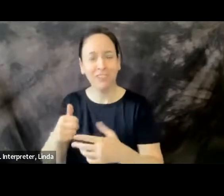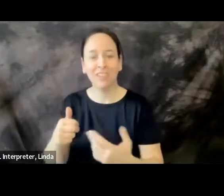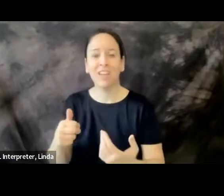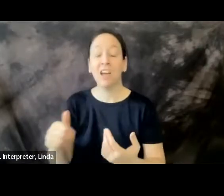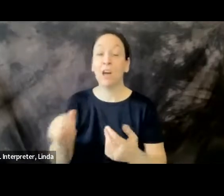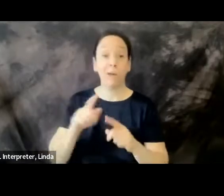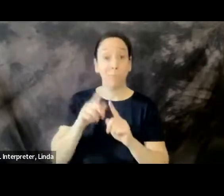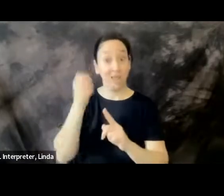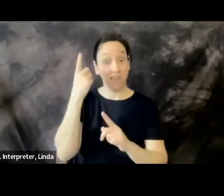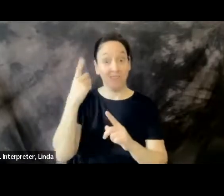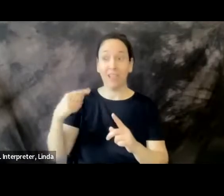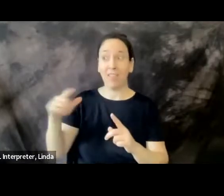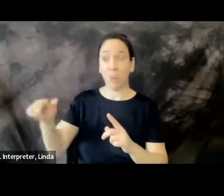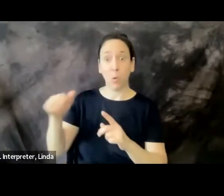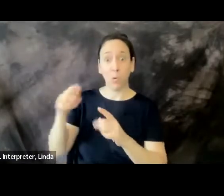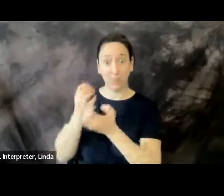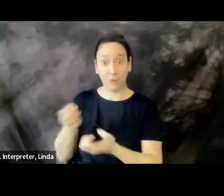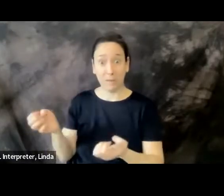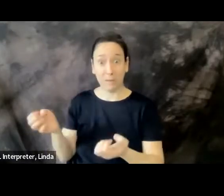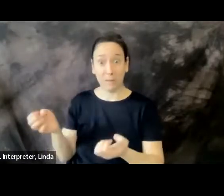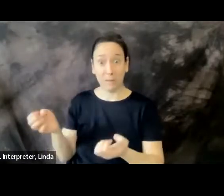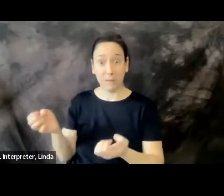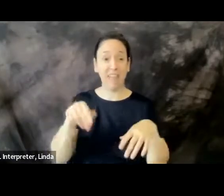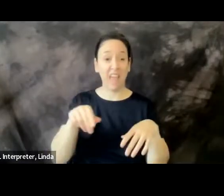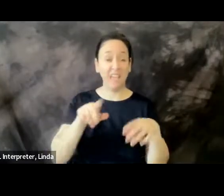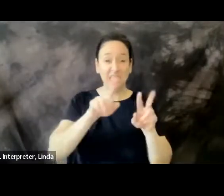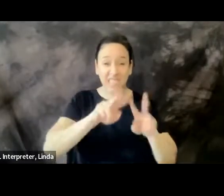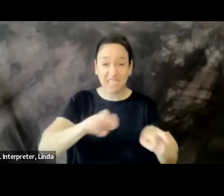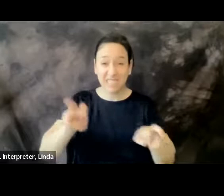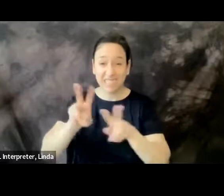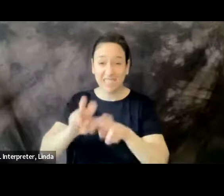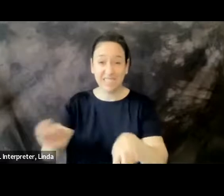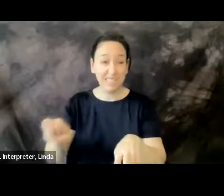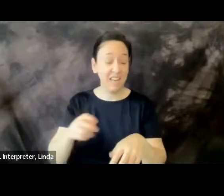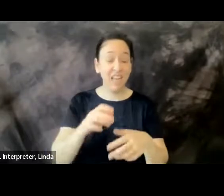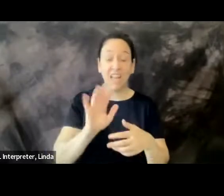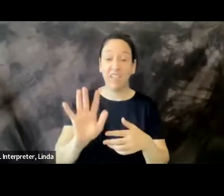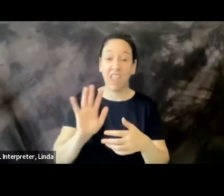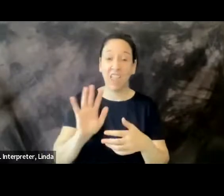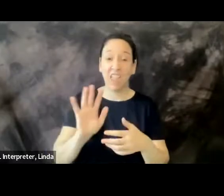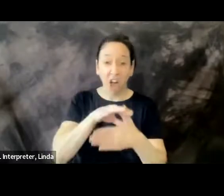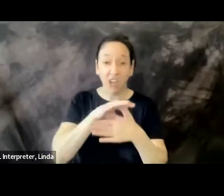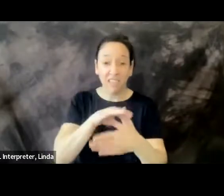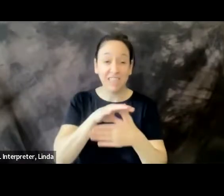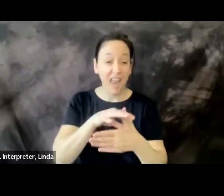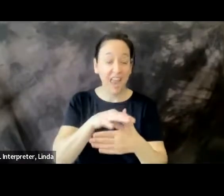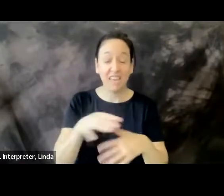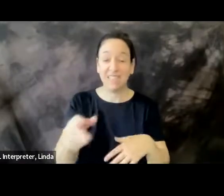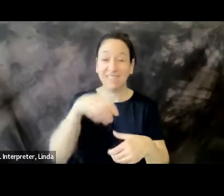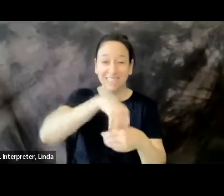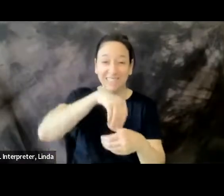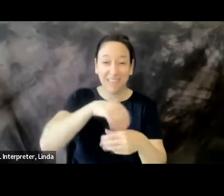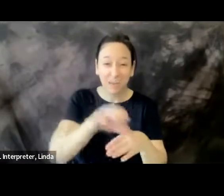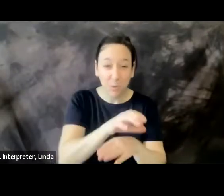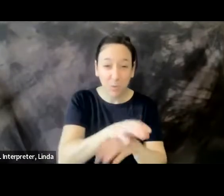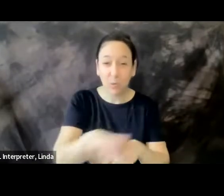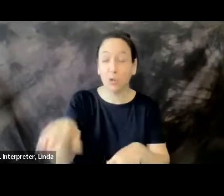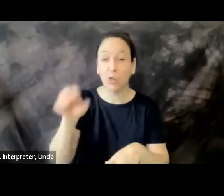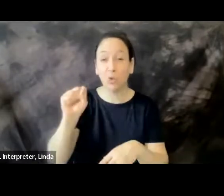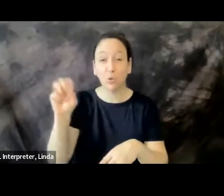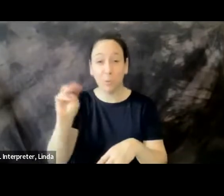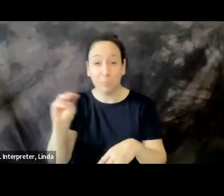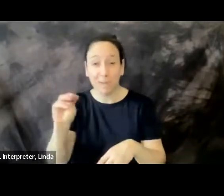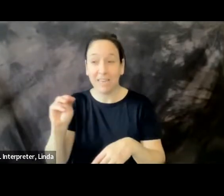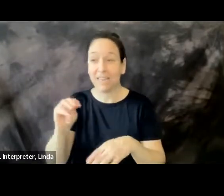students' content, the content of their web searches, the content of messages they exchange, the content of social media posts that they